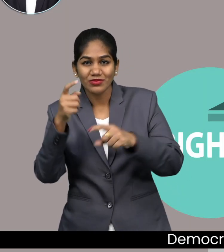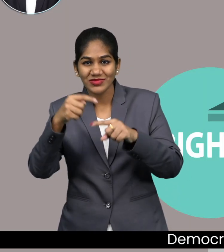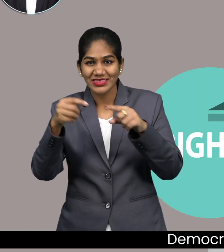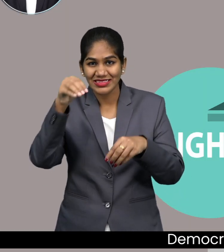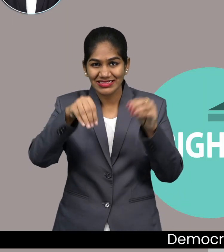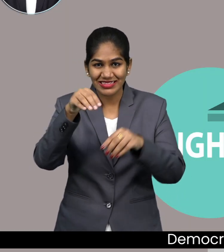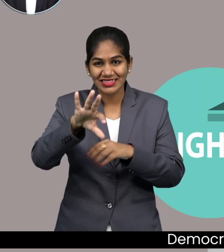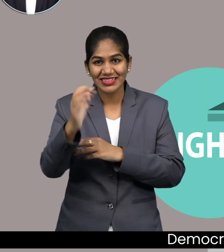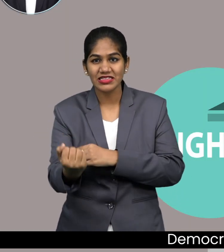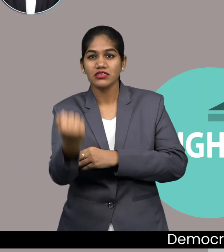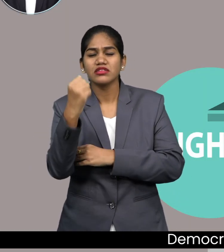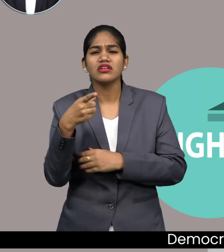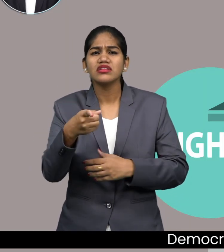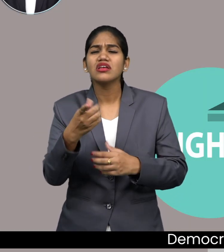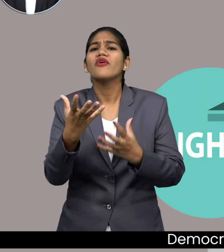equality.